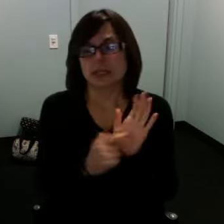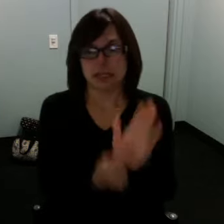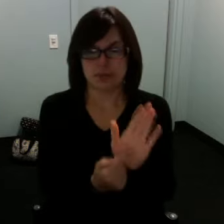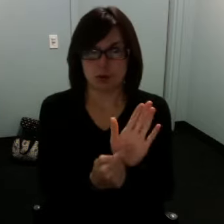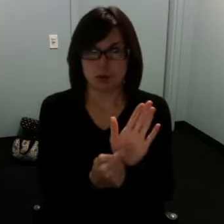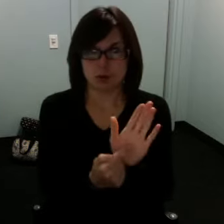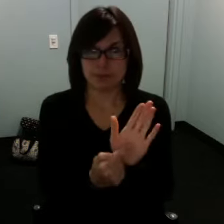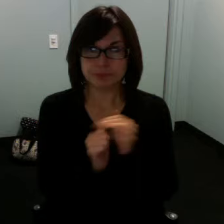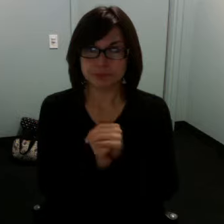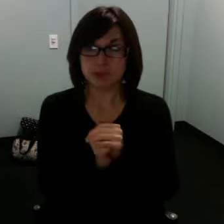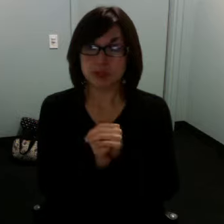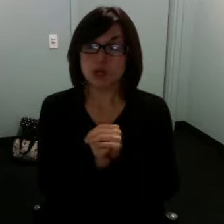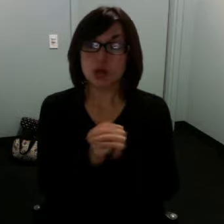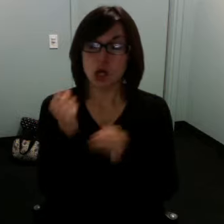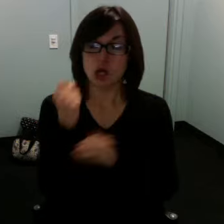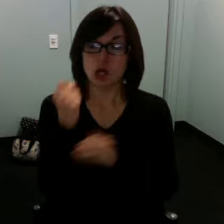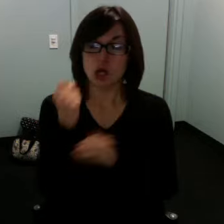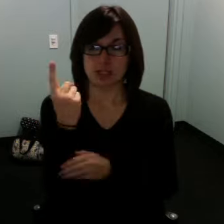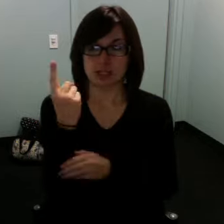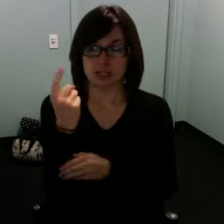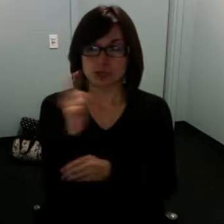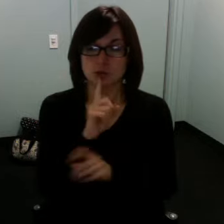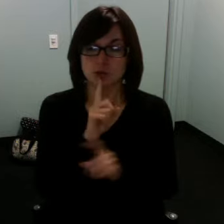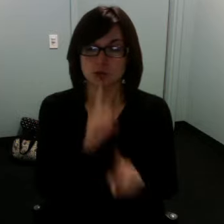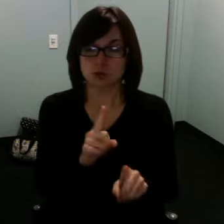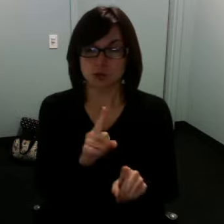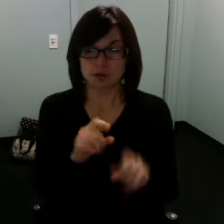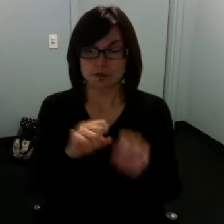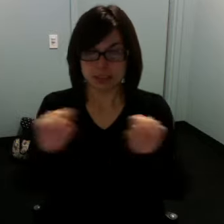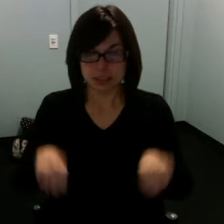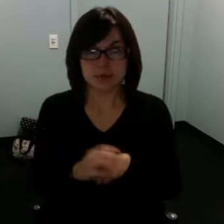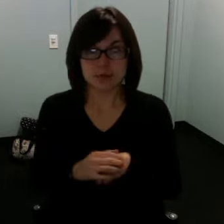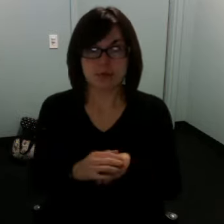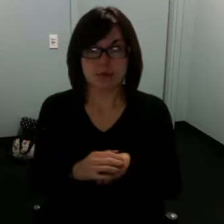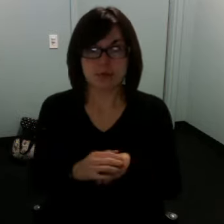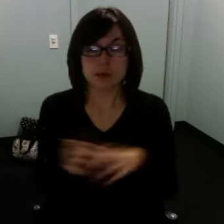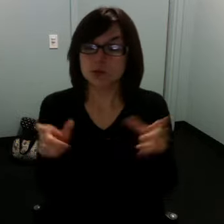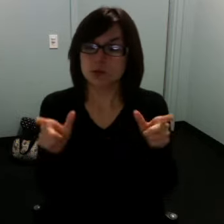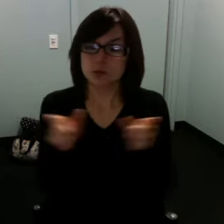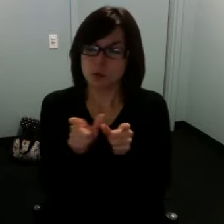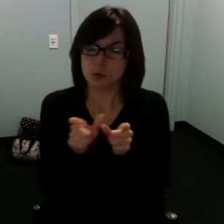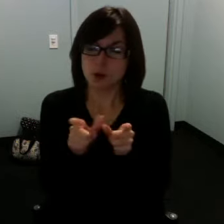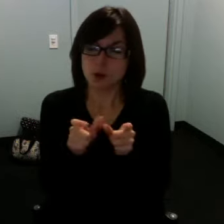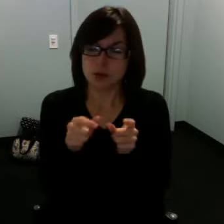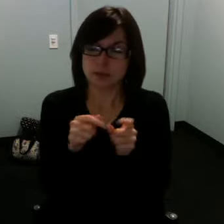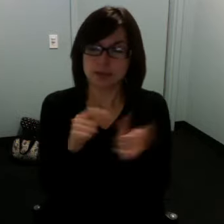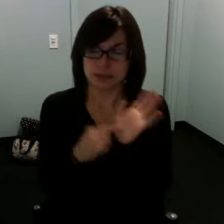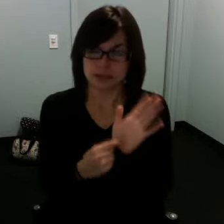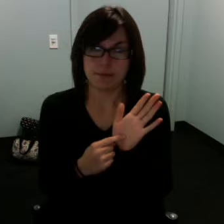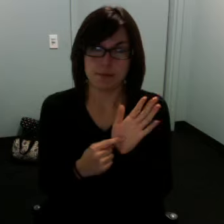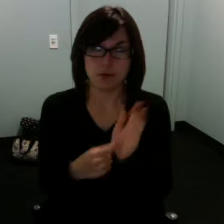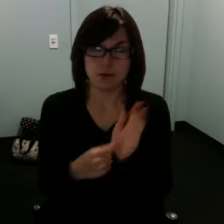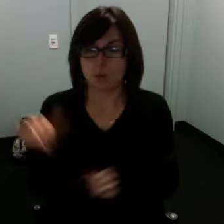of a system. Here's a very small system of linear equations. Y equals 2x minus 5